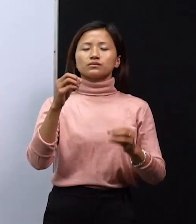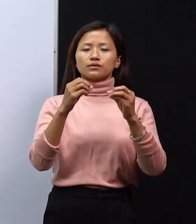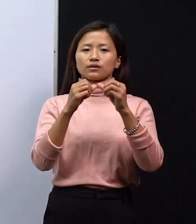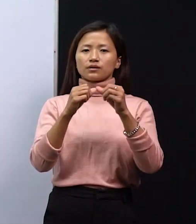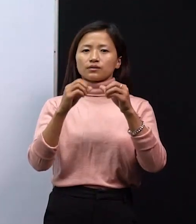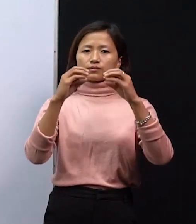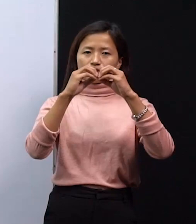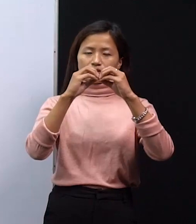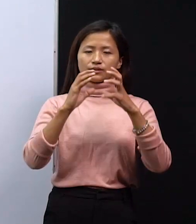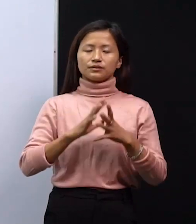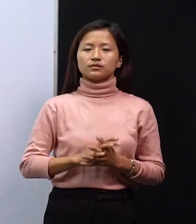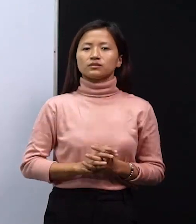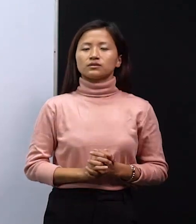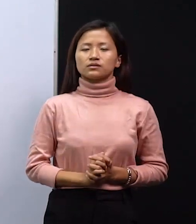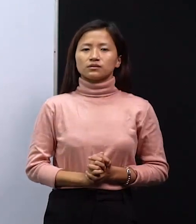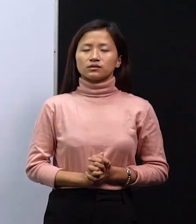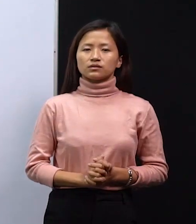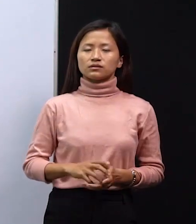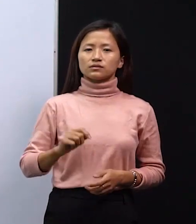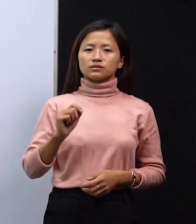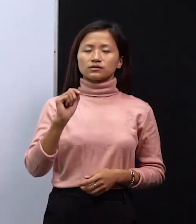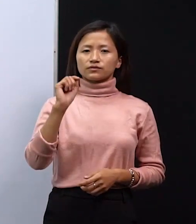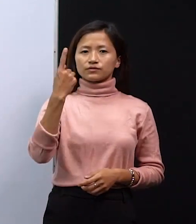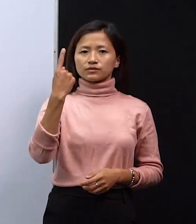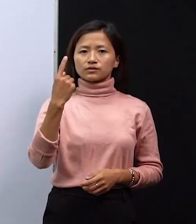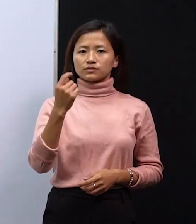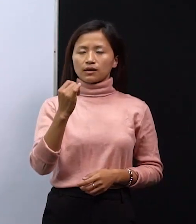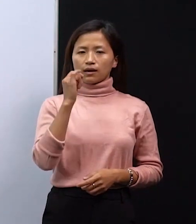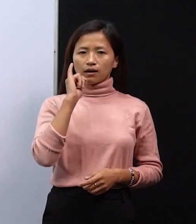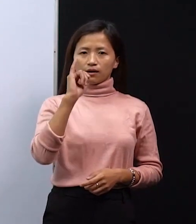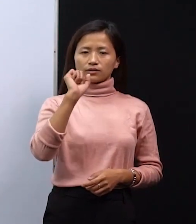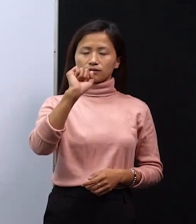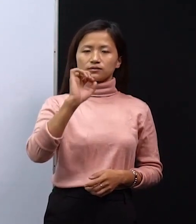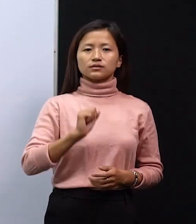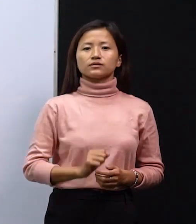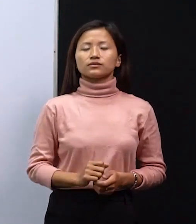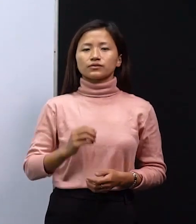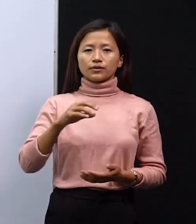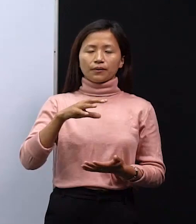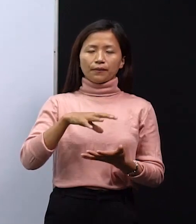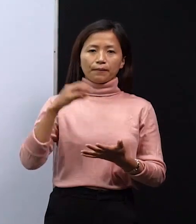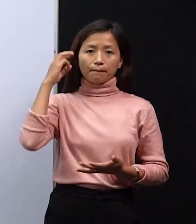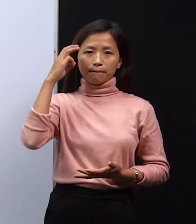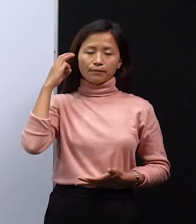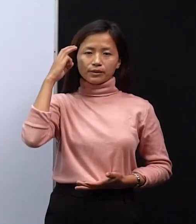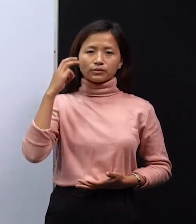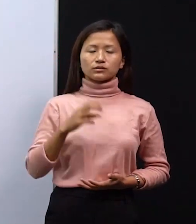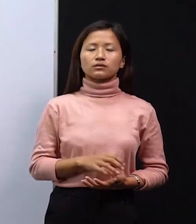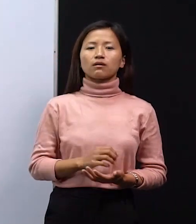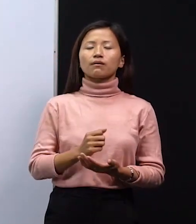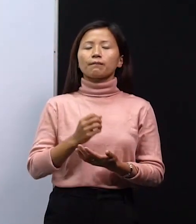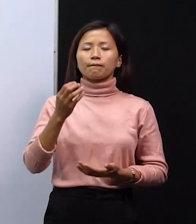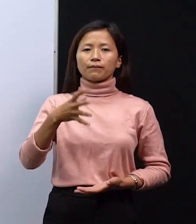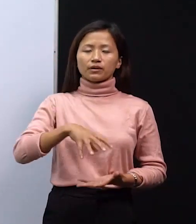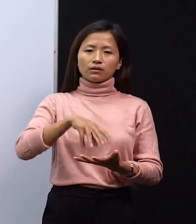2ab. This is the first identity that you have to memorize or by heart or